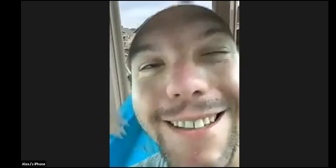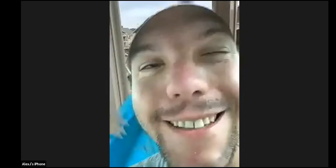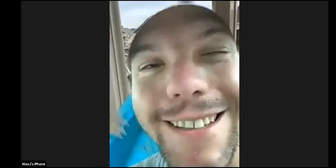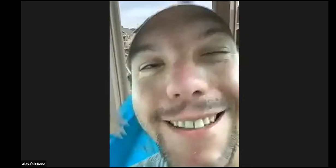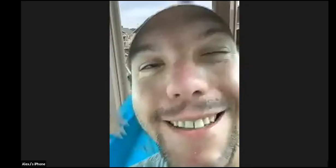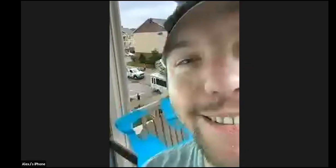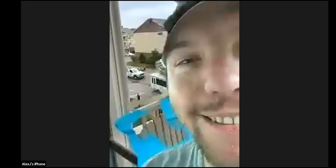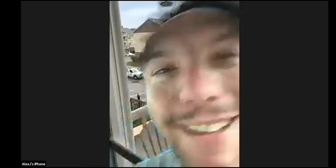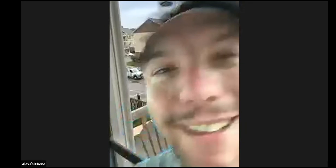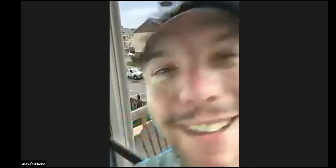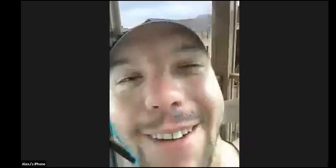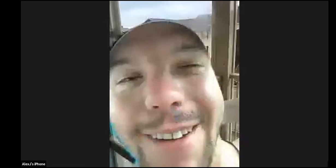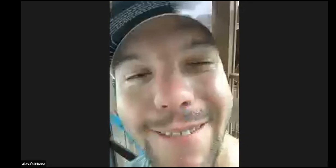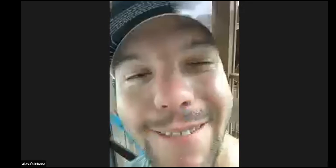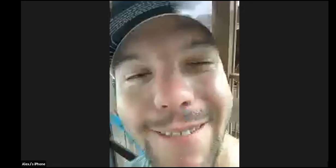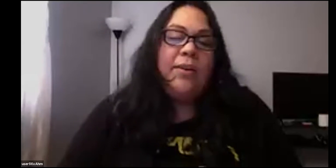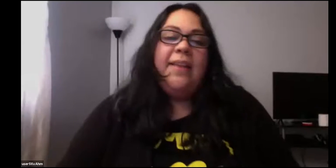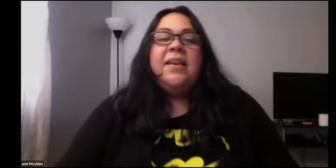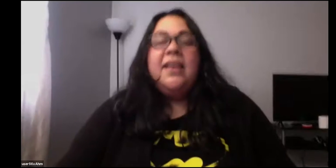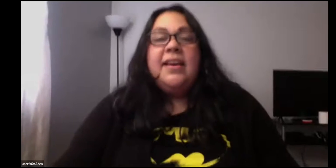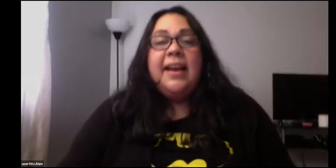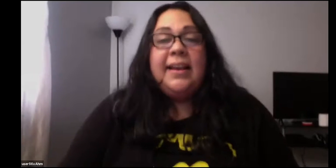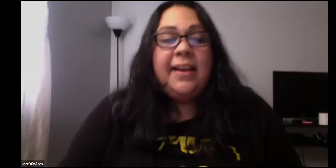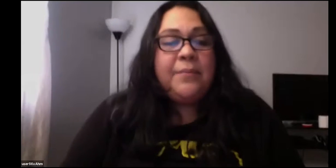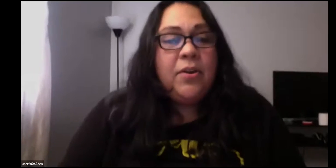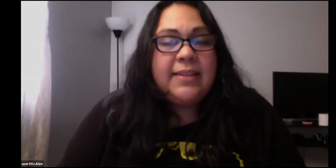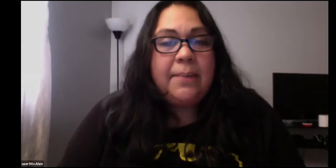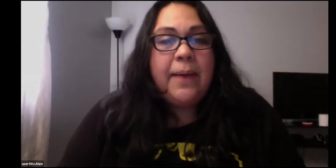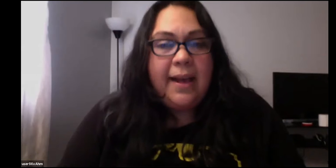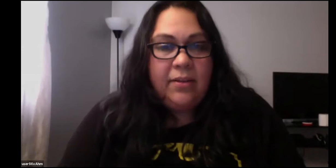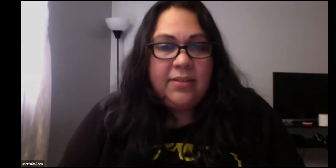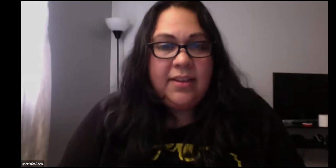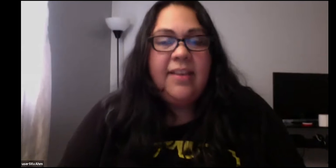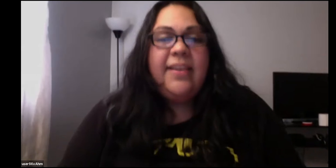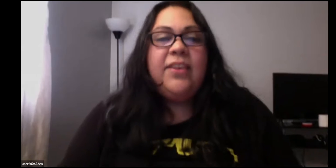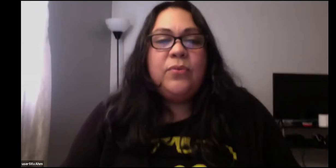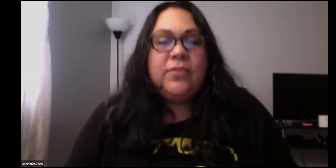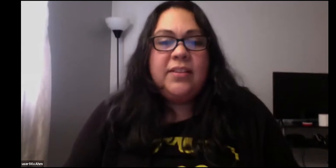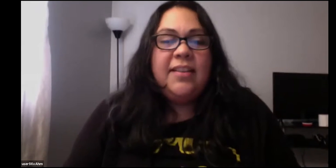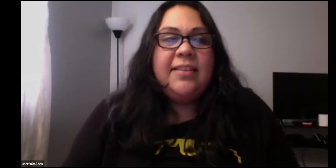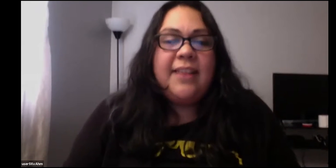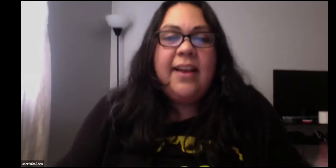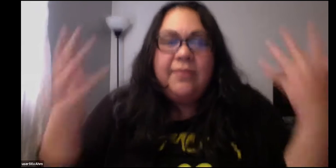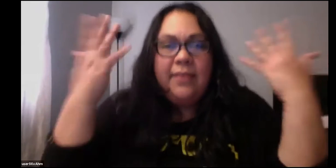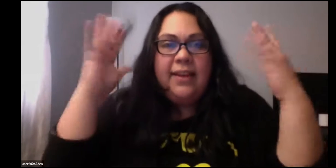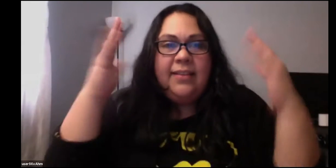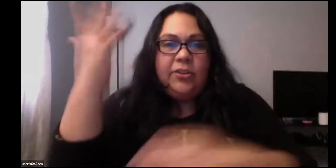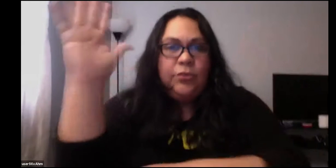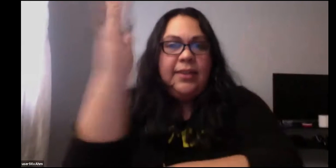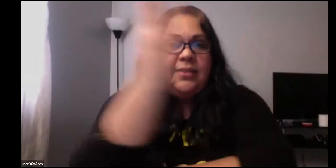park? Yep. Okay. I've noticed at PALS, they use the sign like trees like